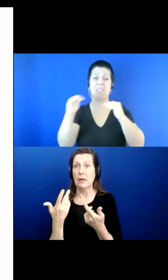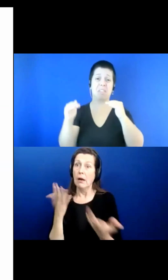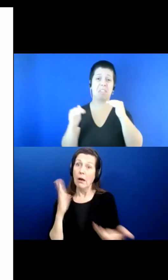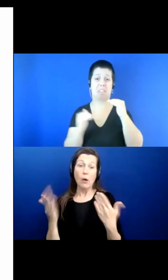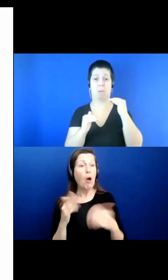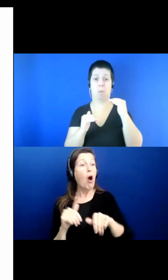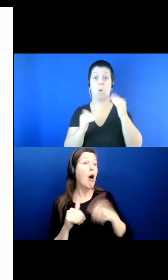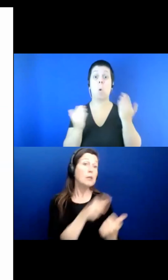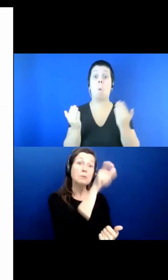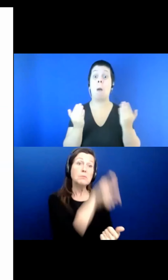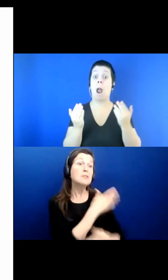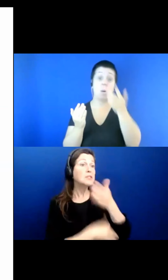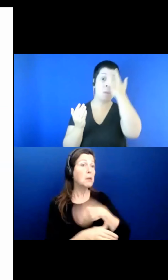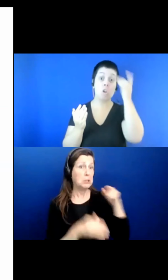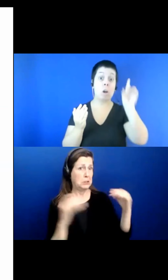with disabilities.